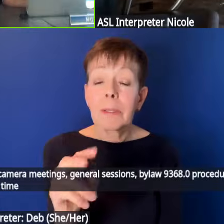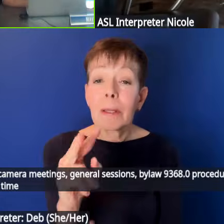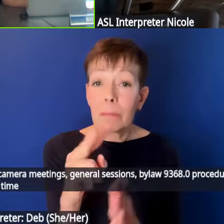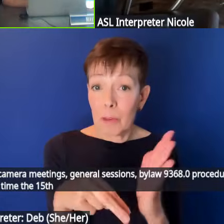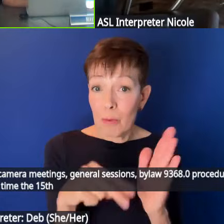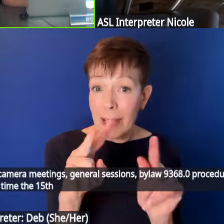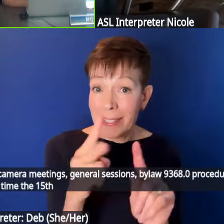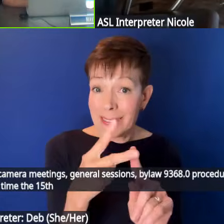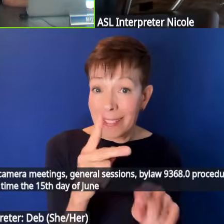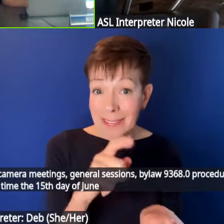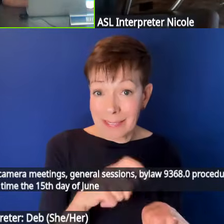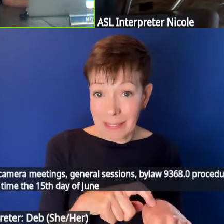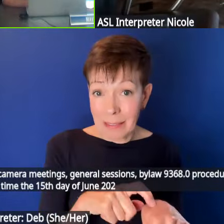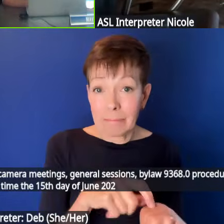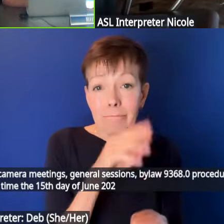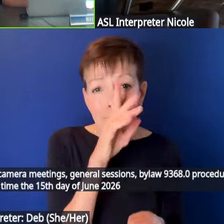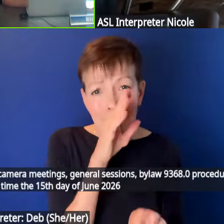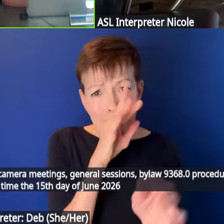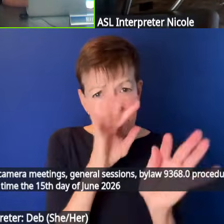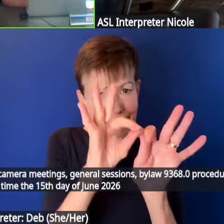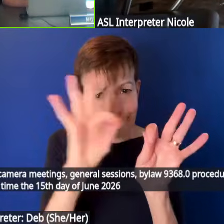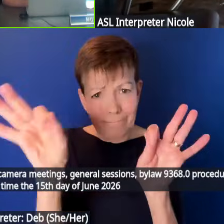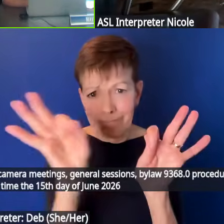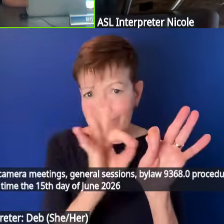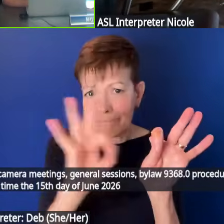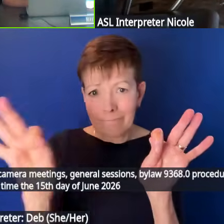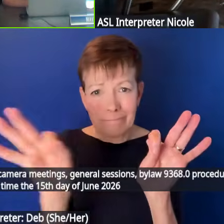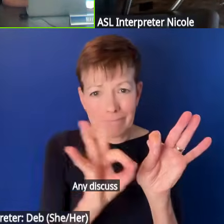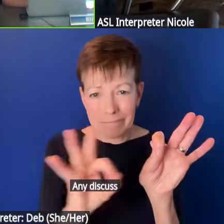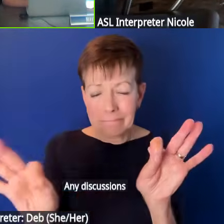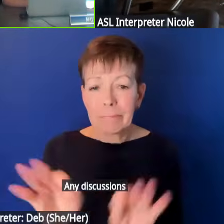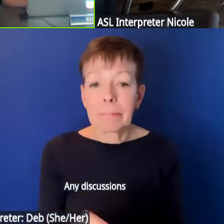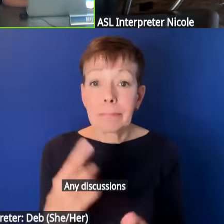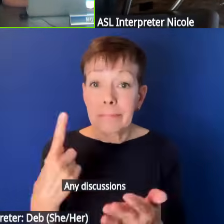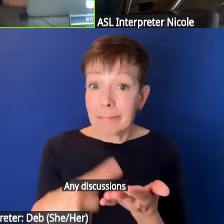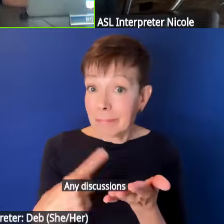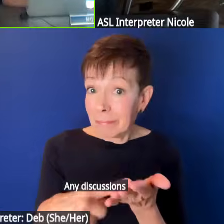June 2026. Any discussions?